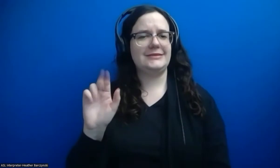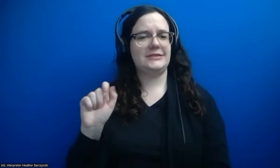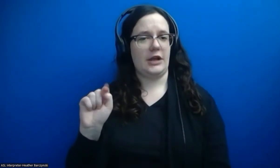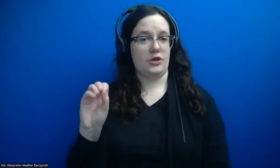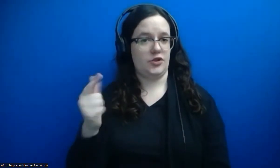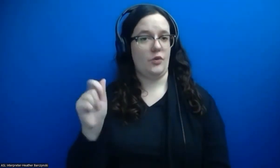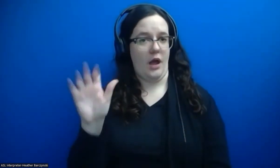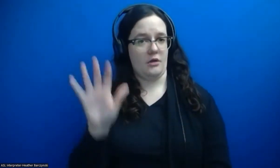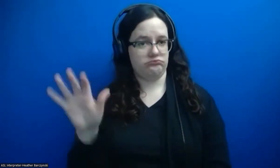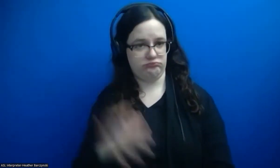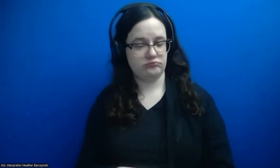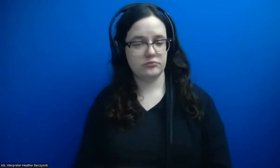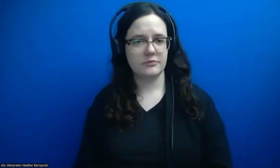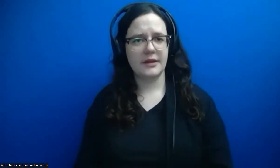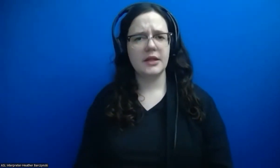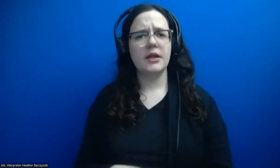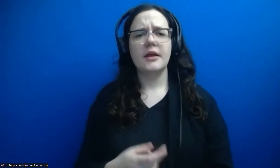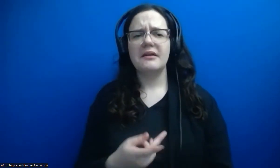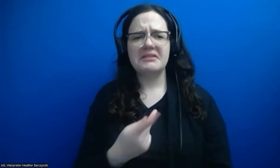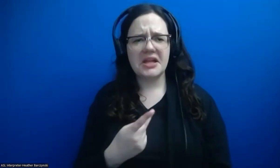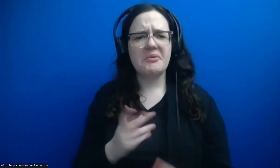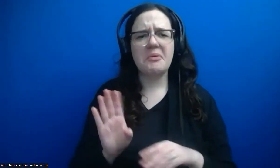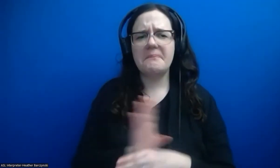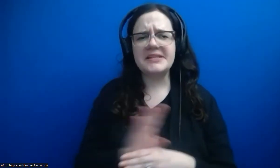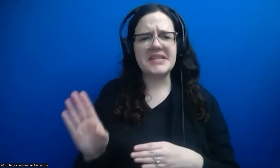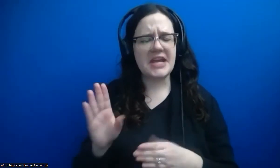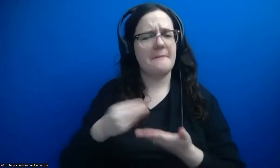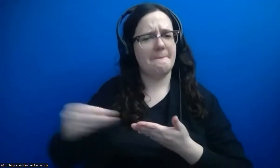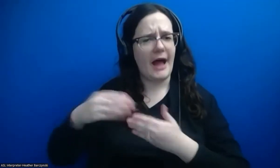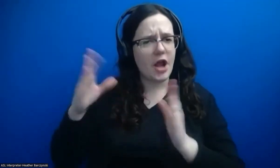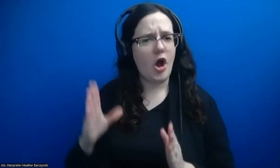and we were just kind of preoccupied buying a home, so I didn't gamble at that point.